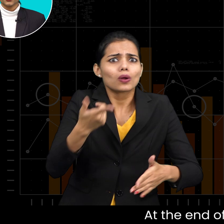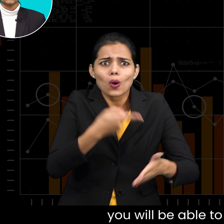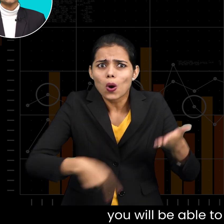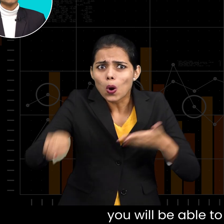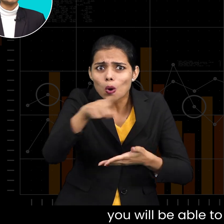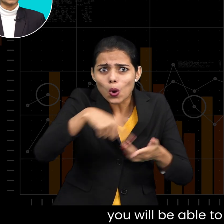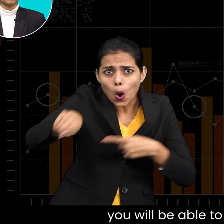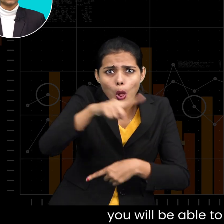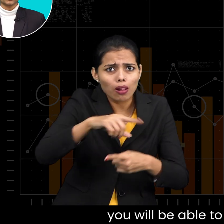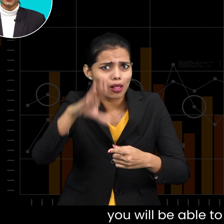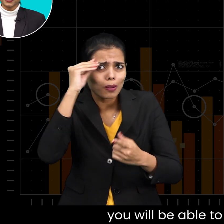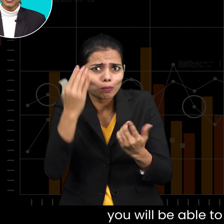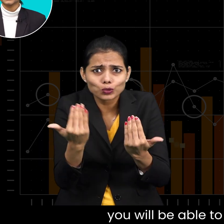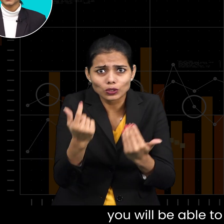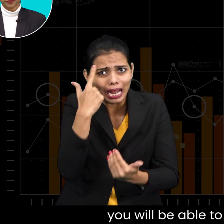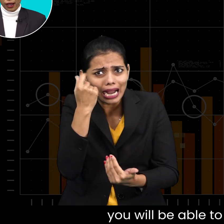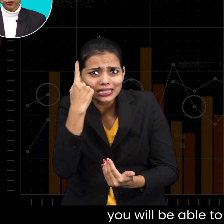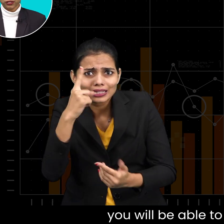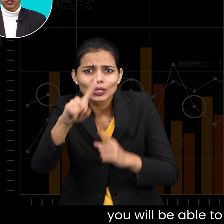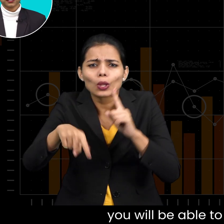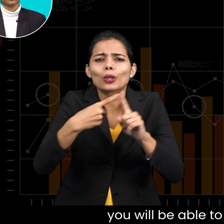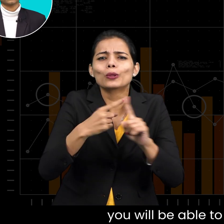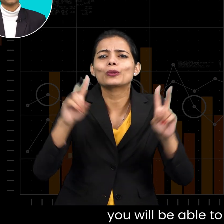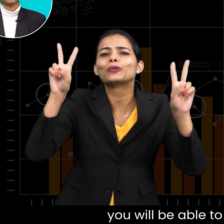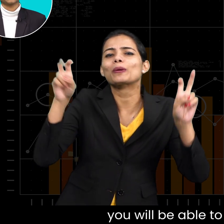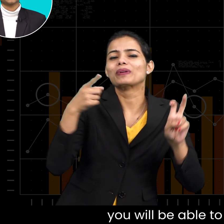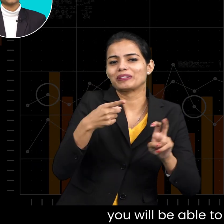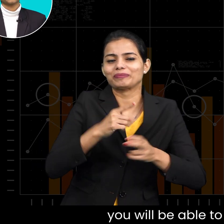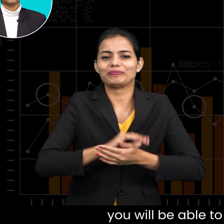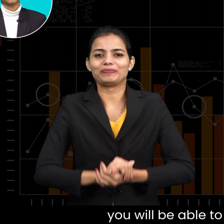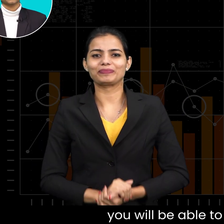session, you will be able to understand about